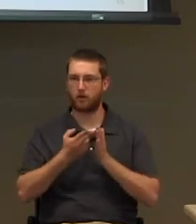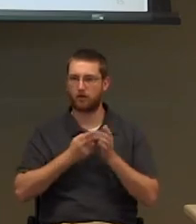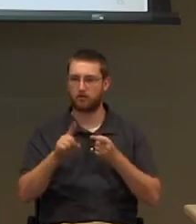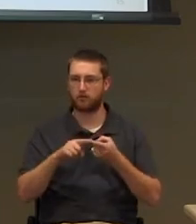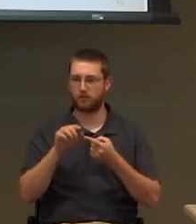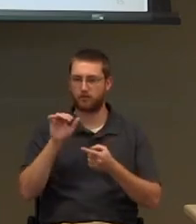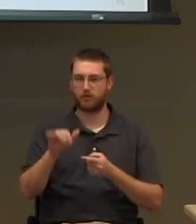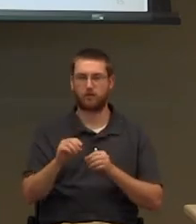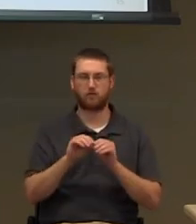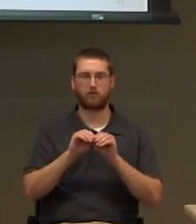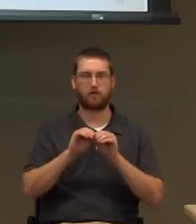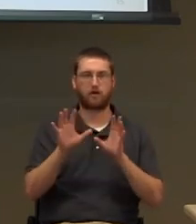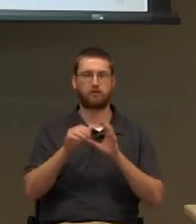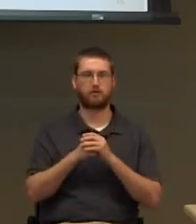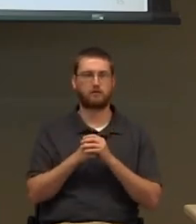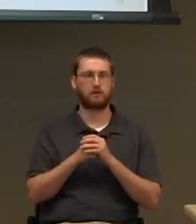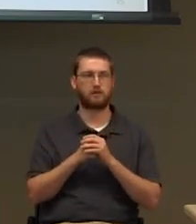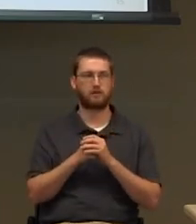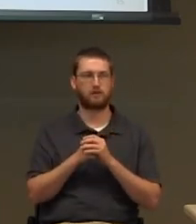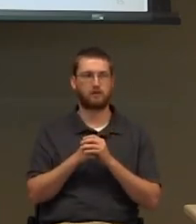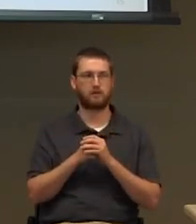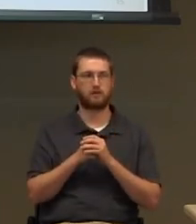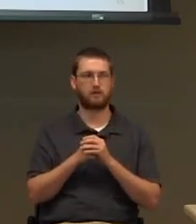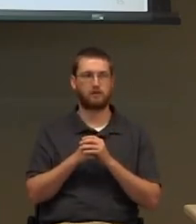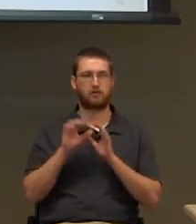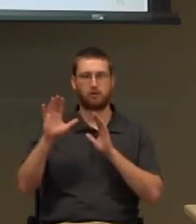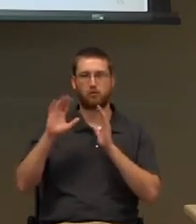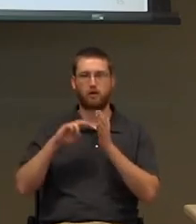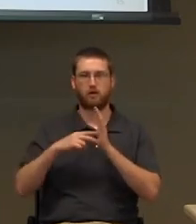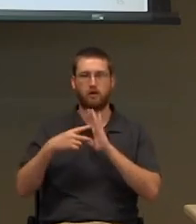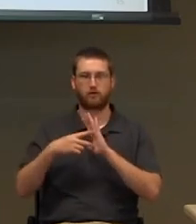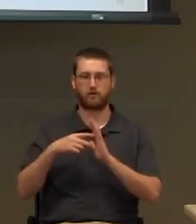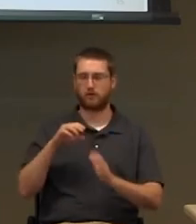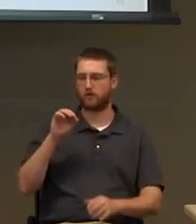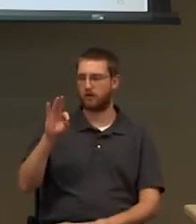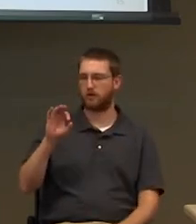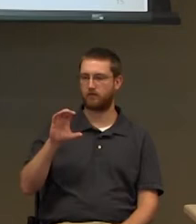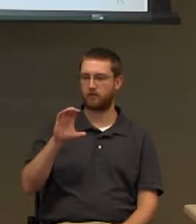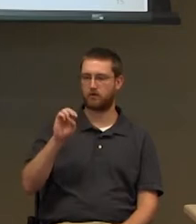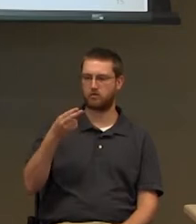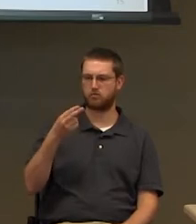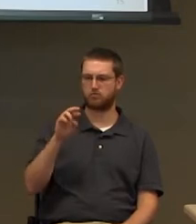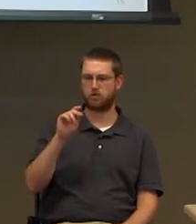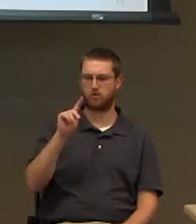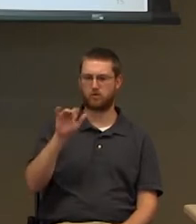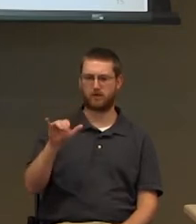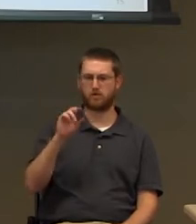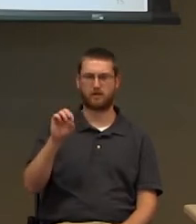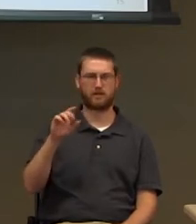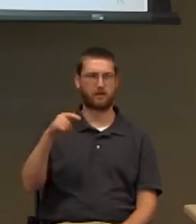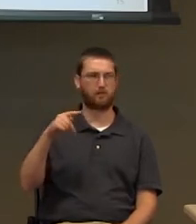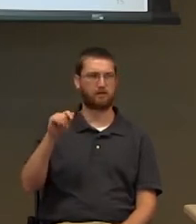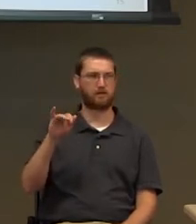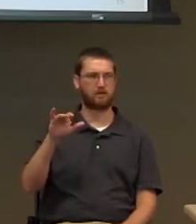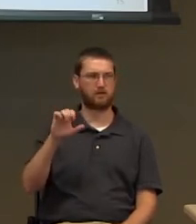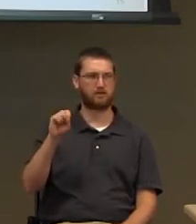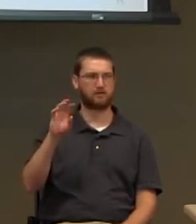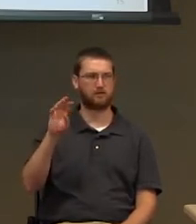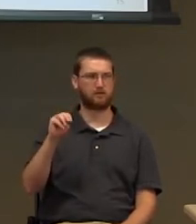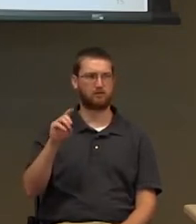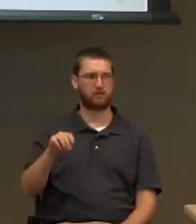obviously you gave us a great definition of crony capitalism, which is what this community needs here.